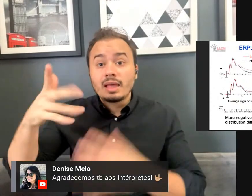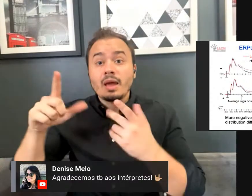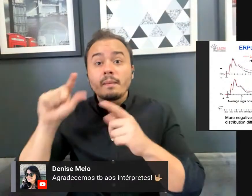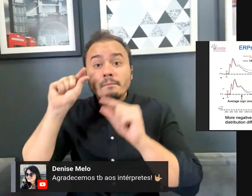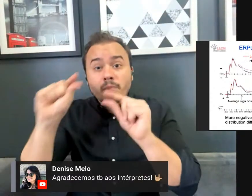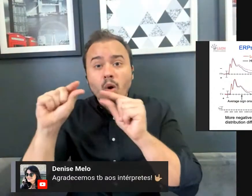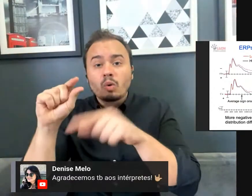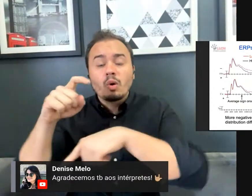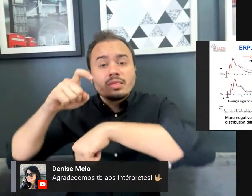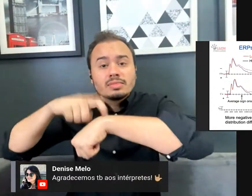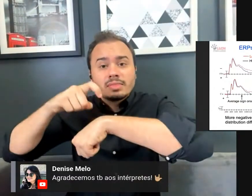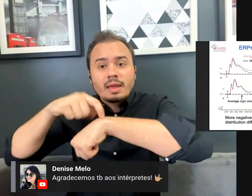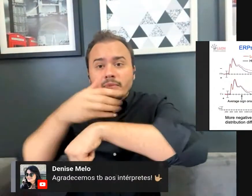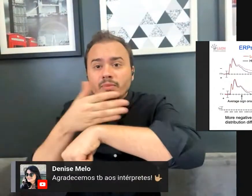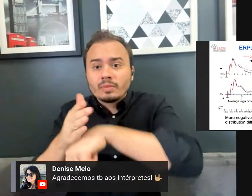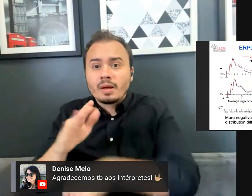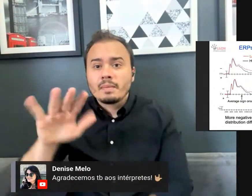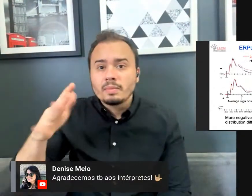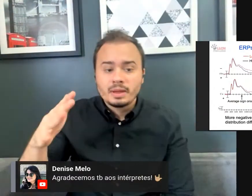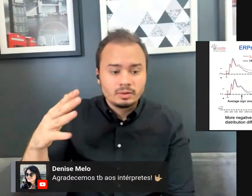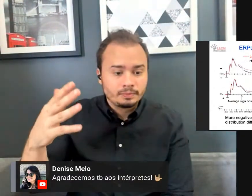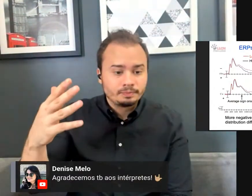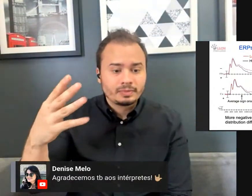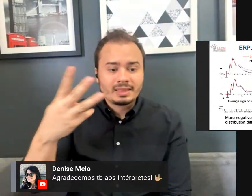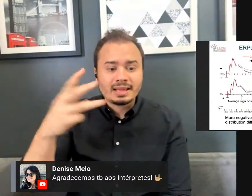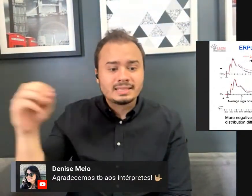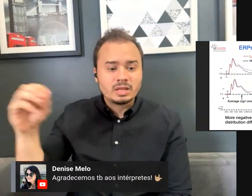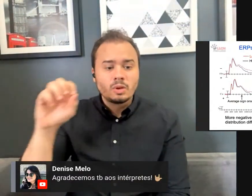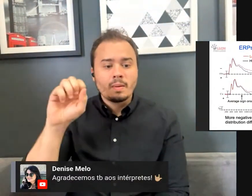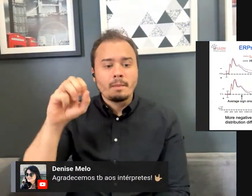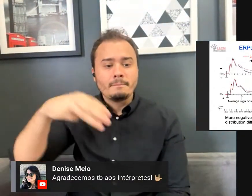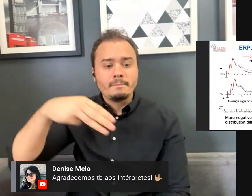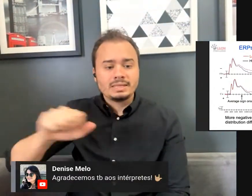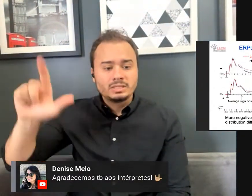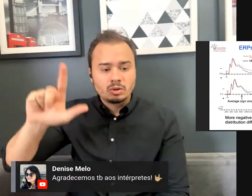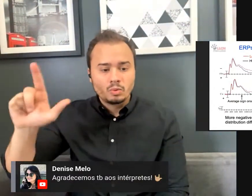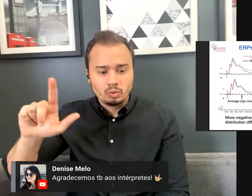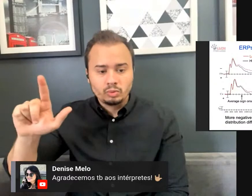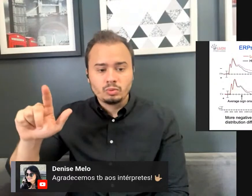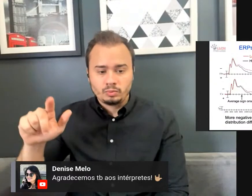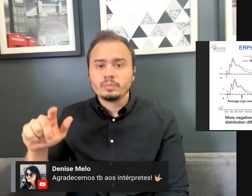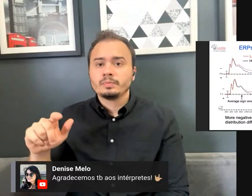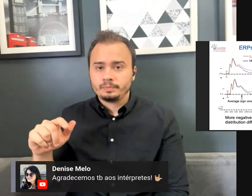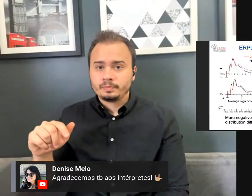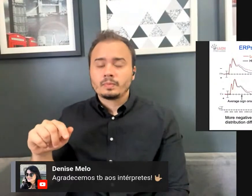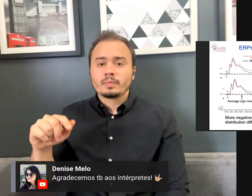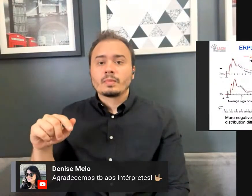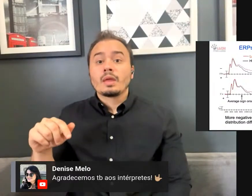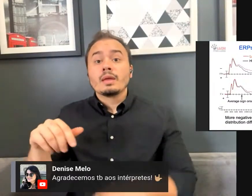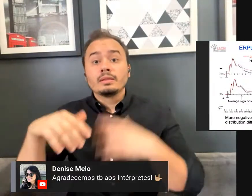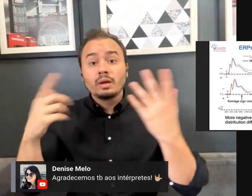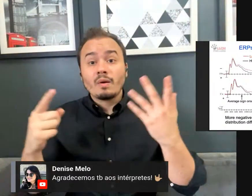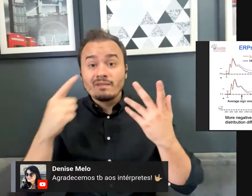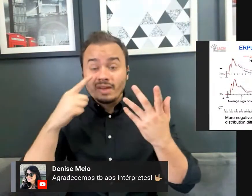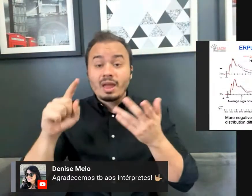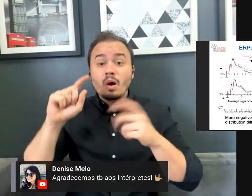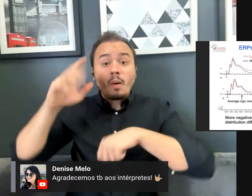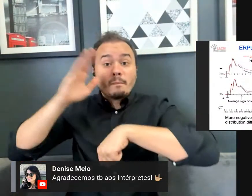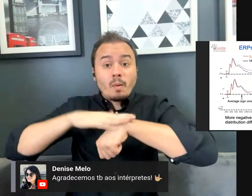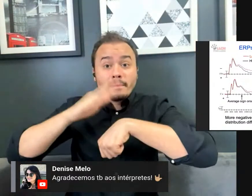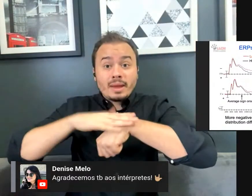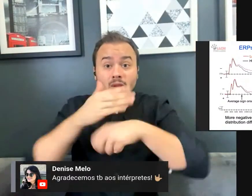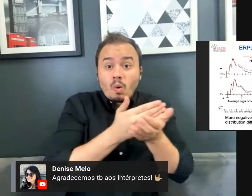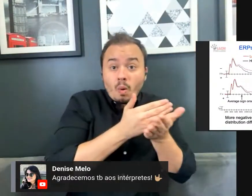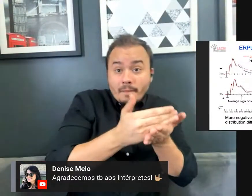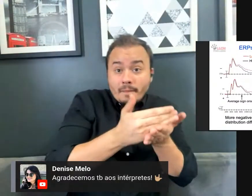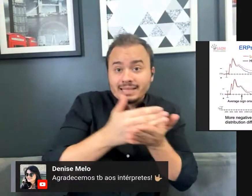lap positions to the sign onset. So I've marked there where the sign onset is. And what you can see is the frequency effects start right